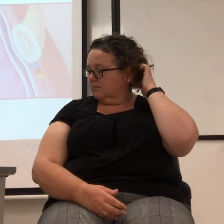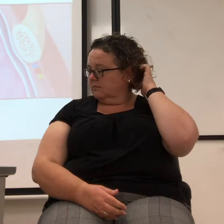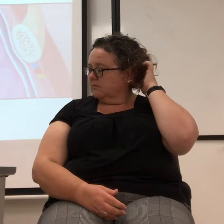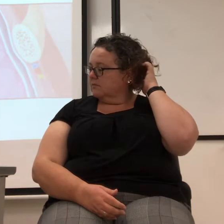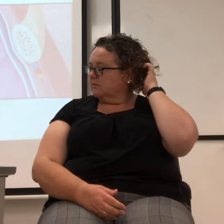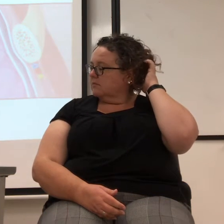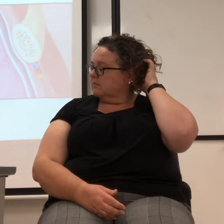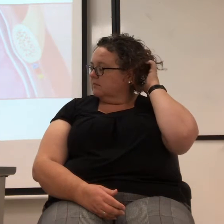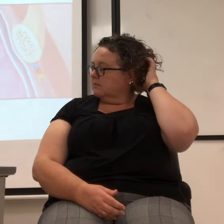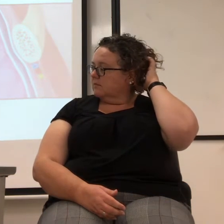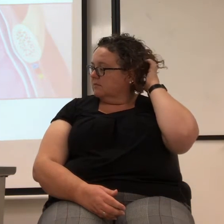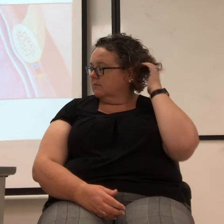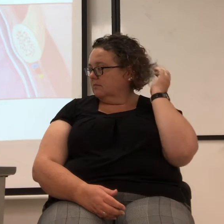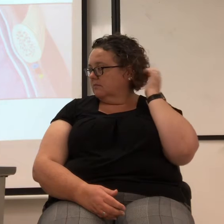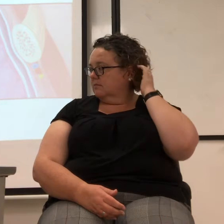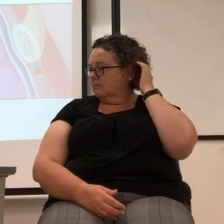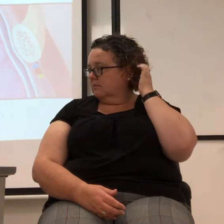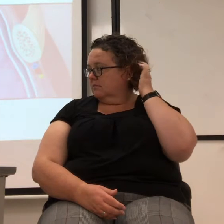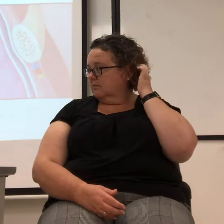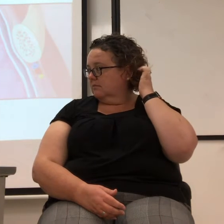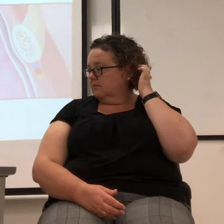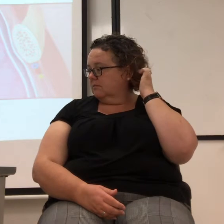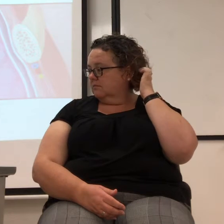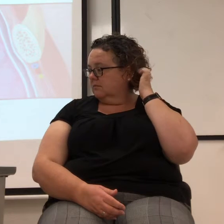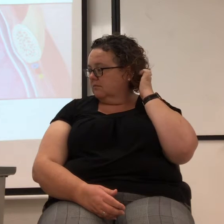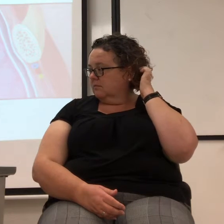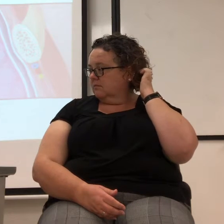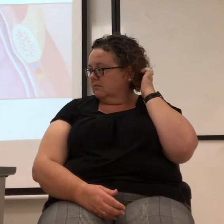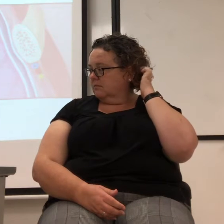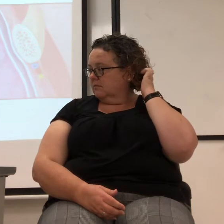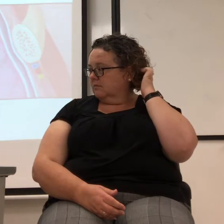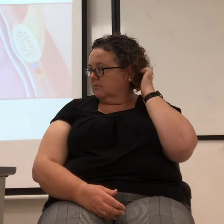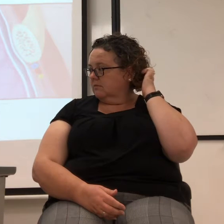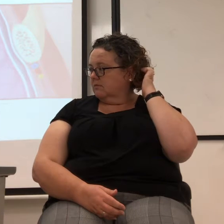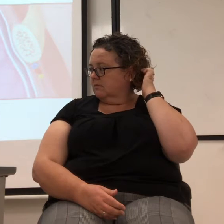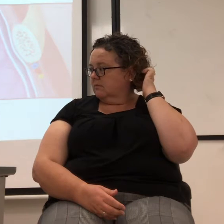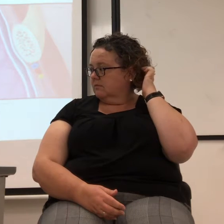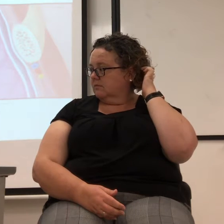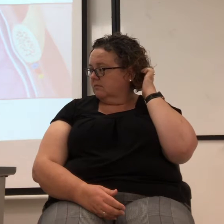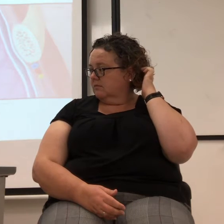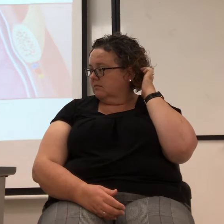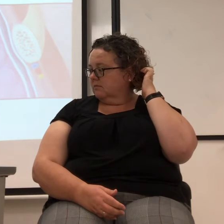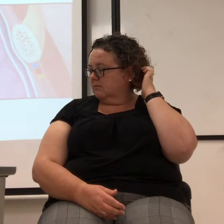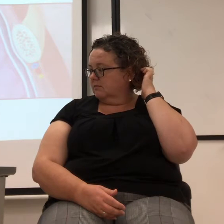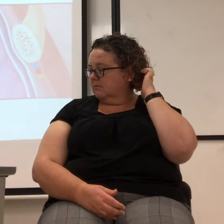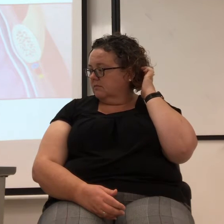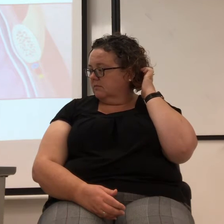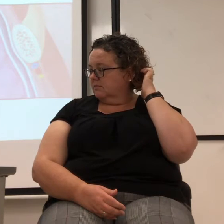lung and chest wall.